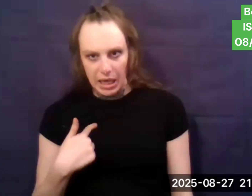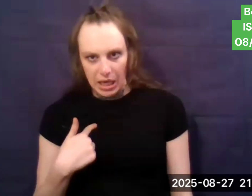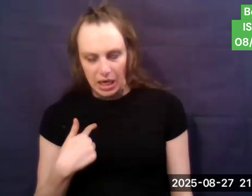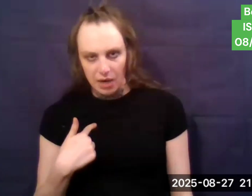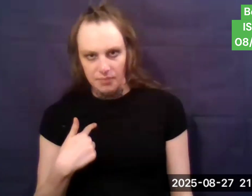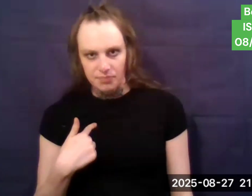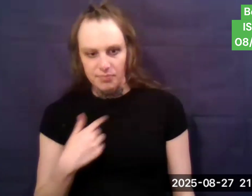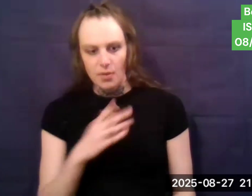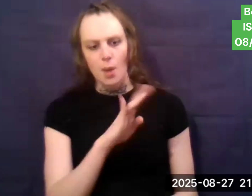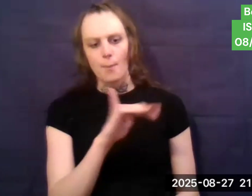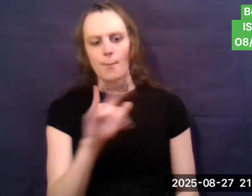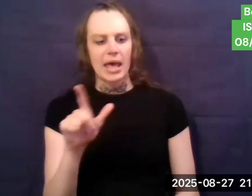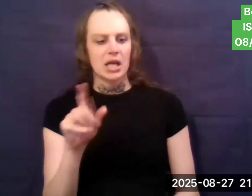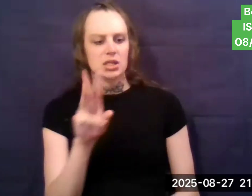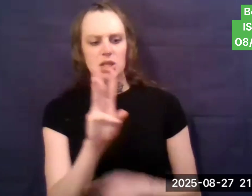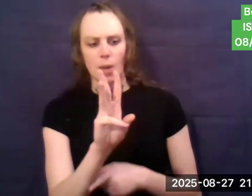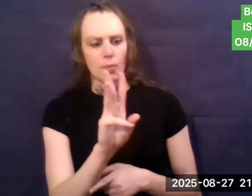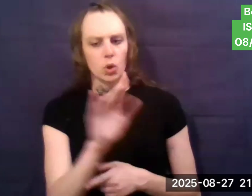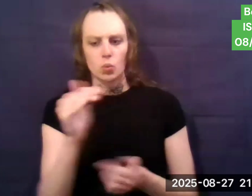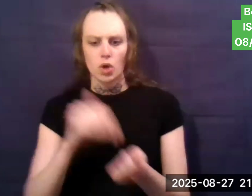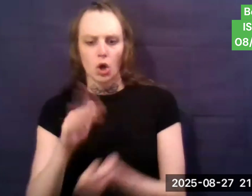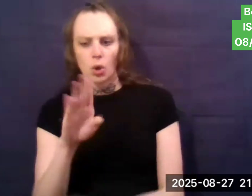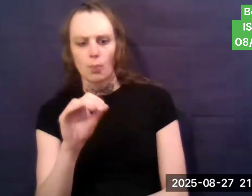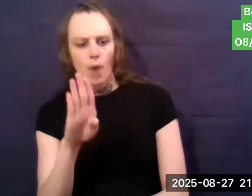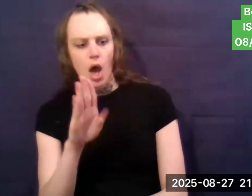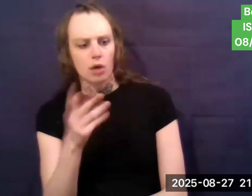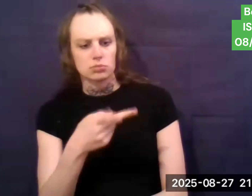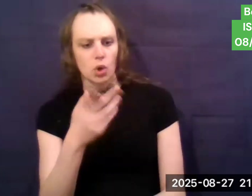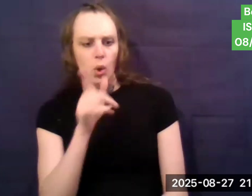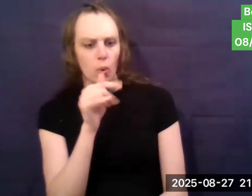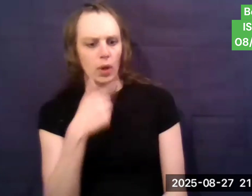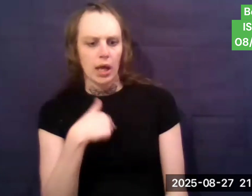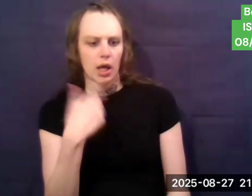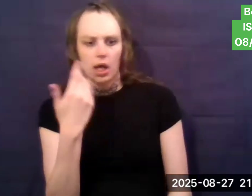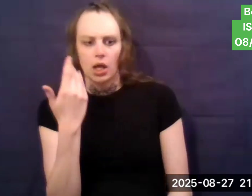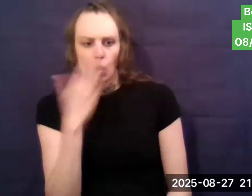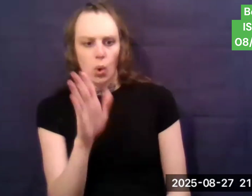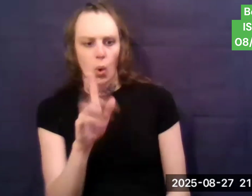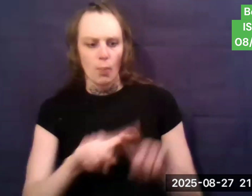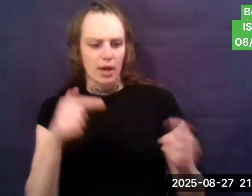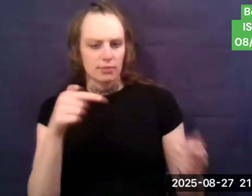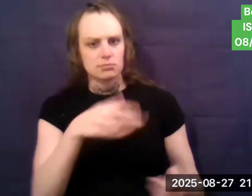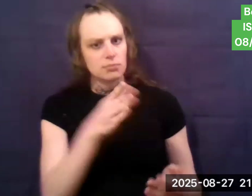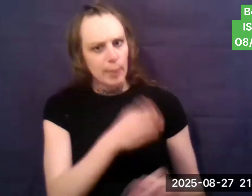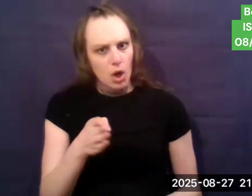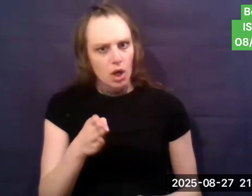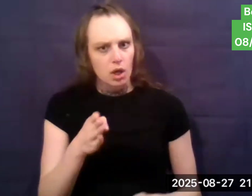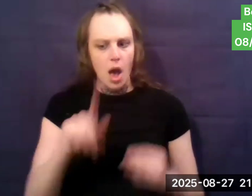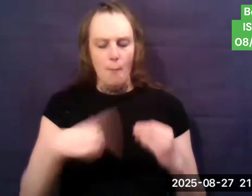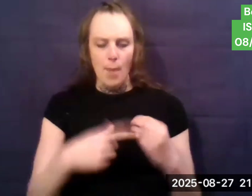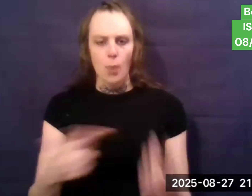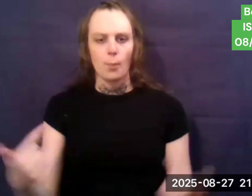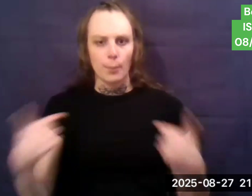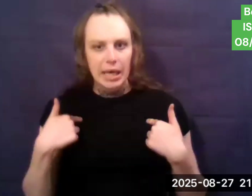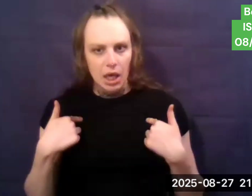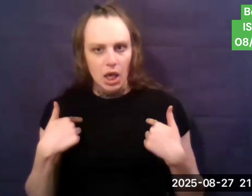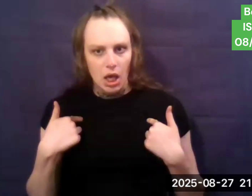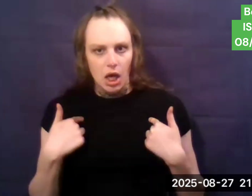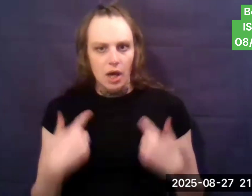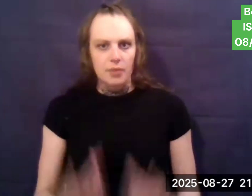W. and Dr. Bob, but man, this book's about me, right? Having no idea that this book